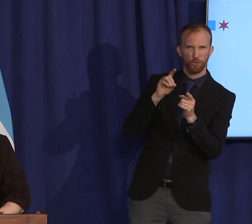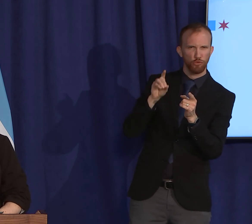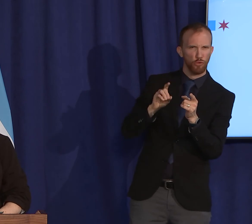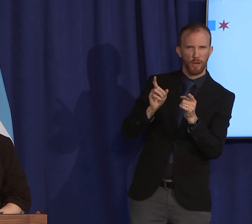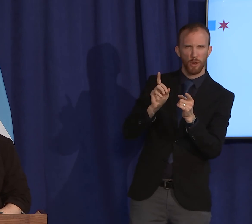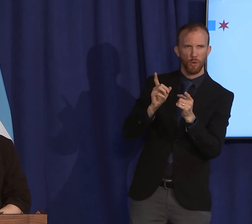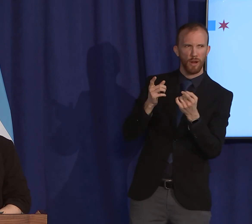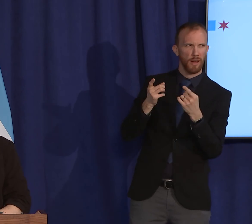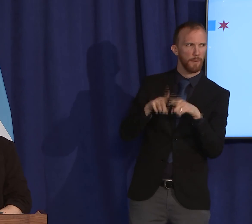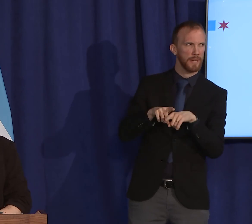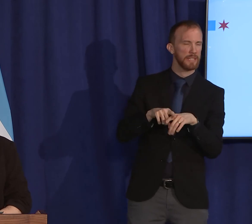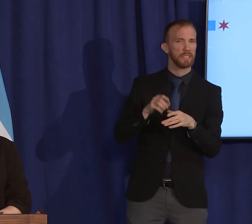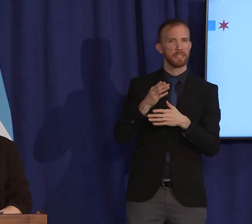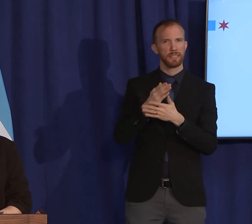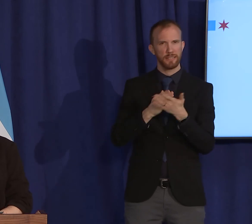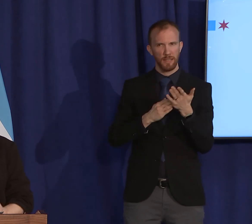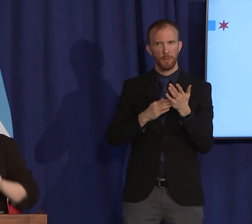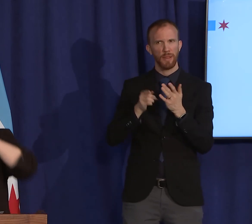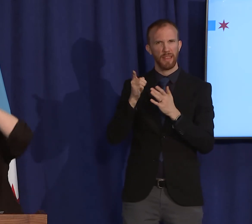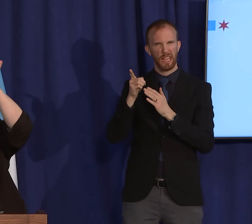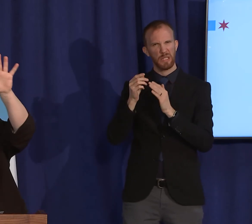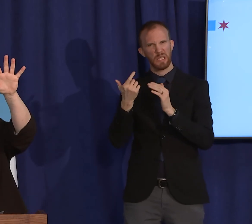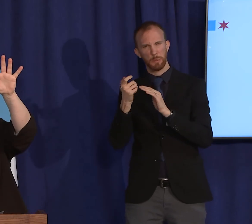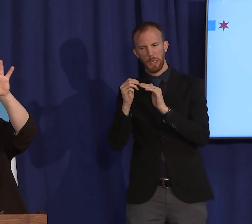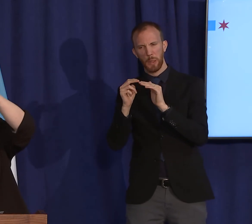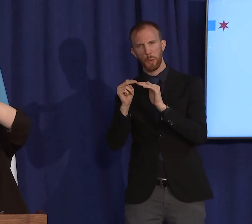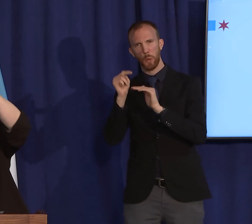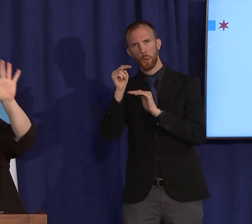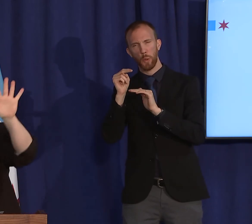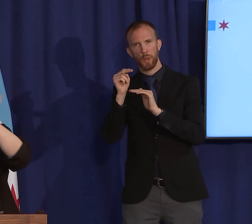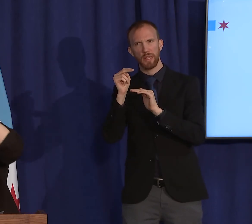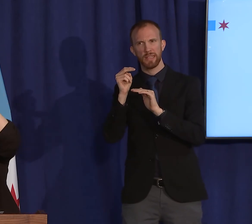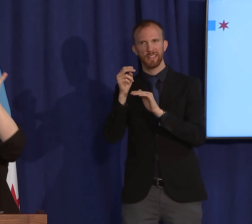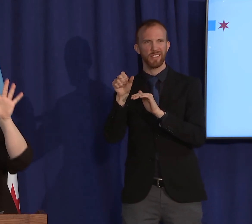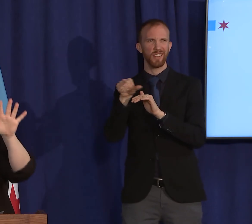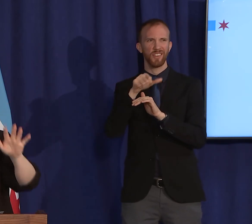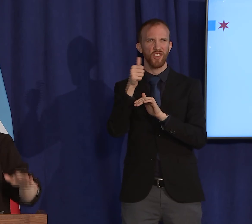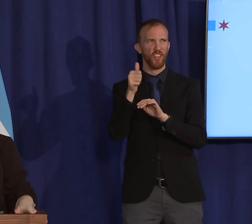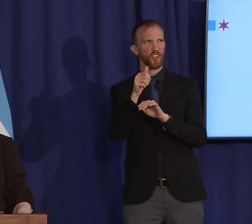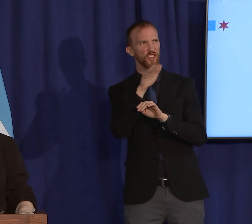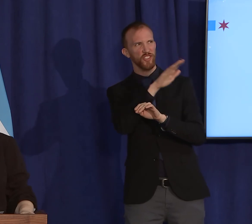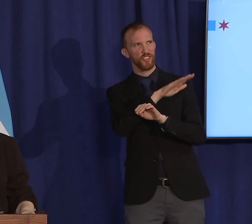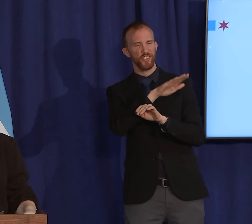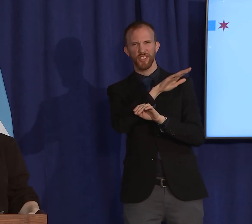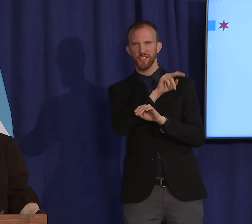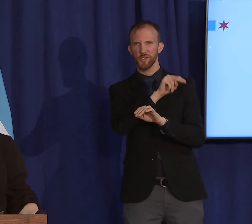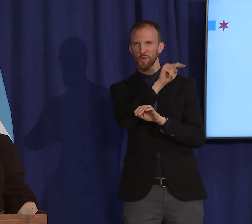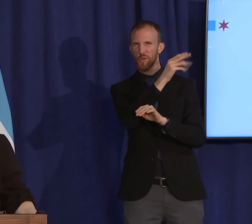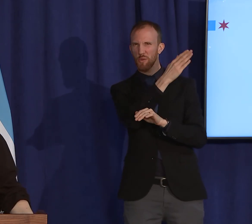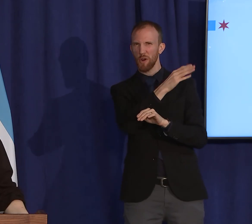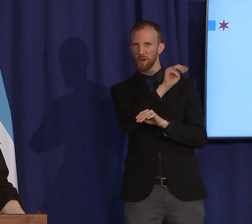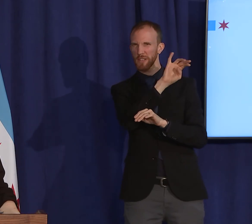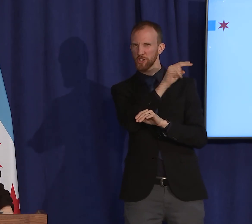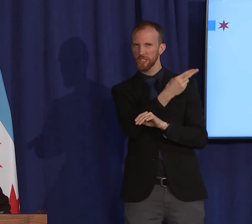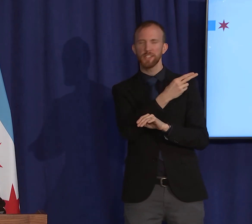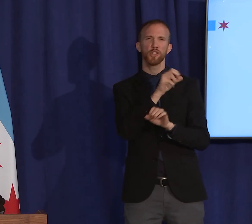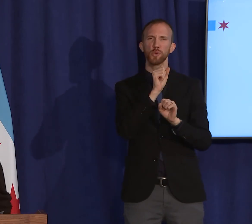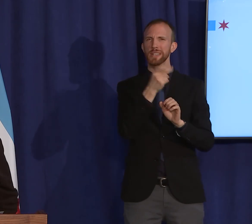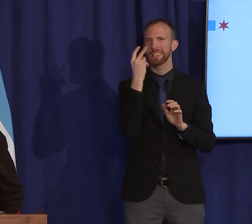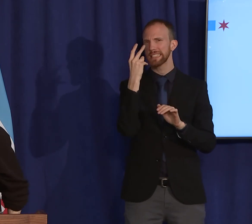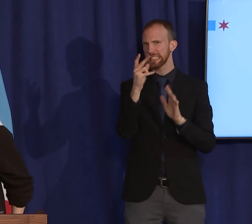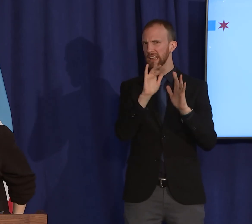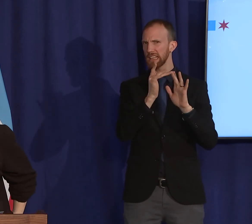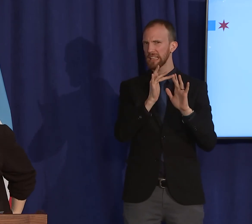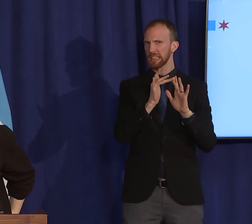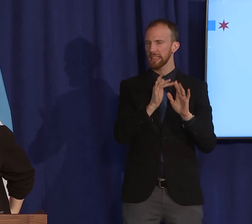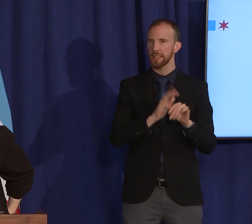it? Some of it is around Detroit. Some of it is north of Detroit and Huron, and then they've got another pocket sort of in the northern area. You can look online if you're interested, but yeah,